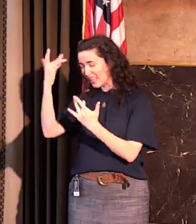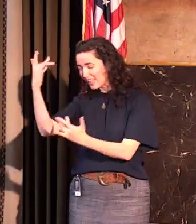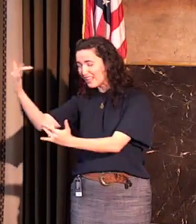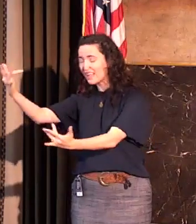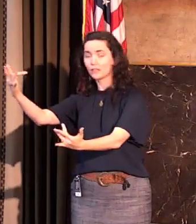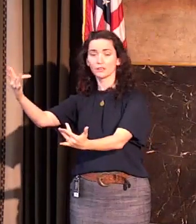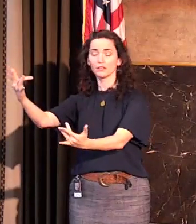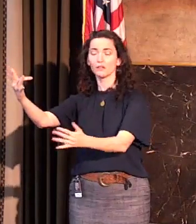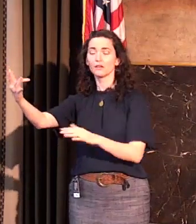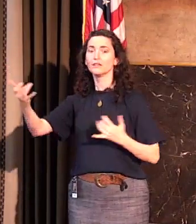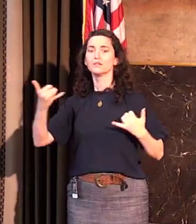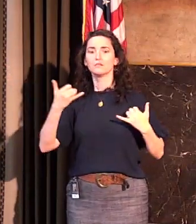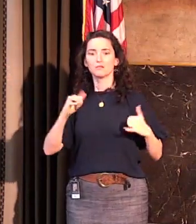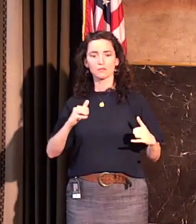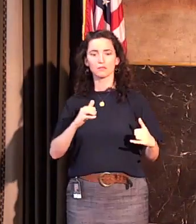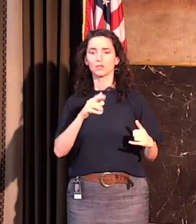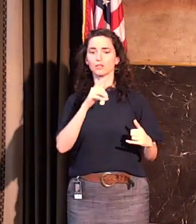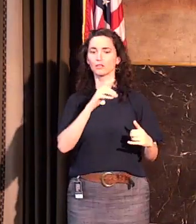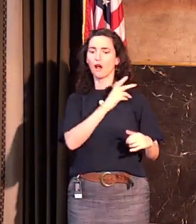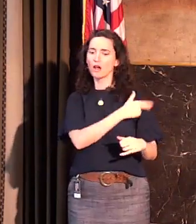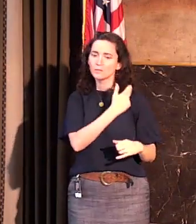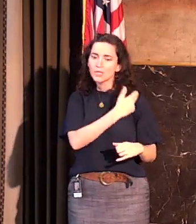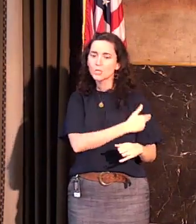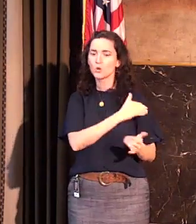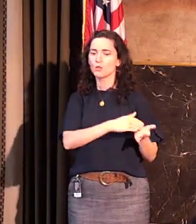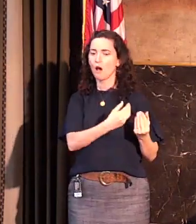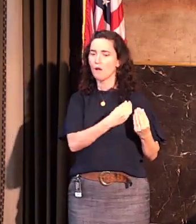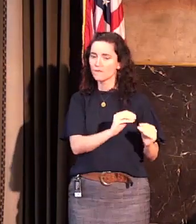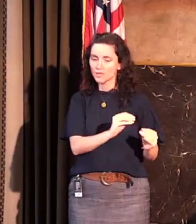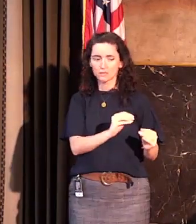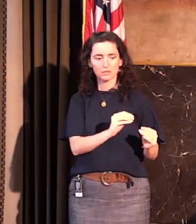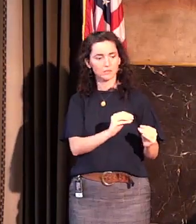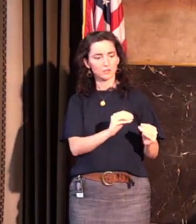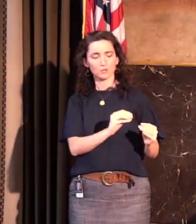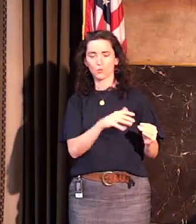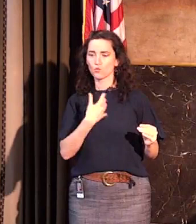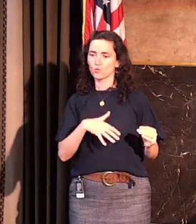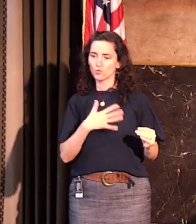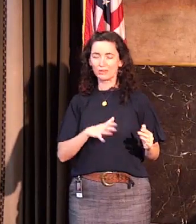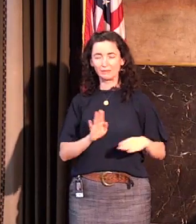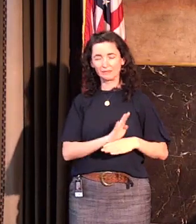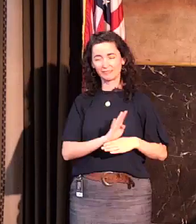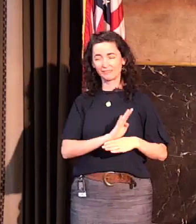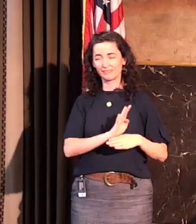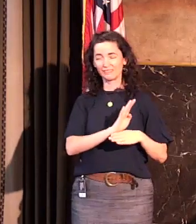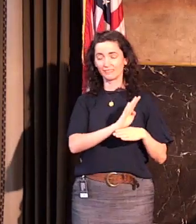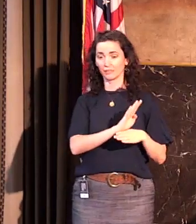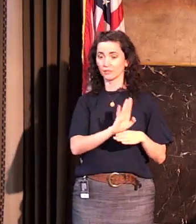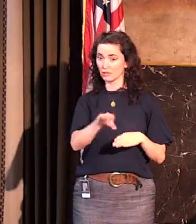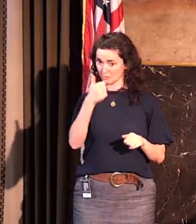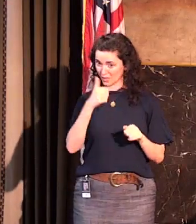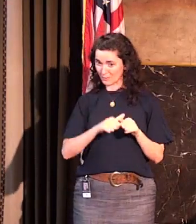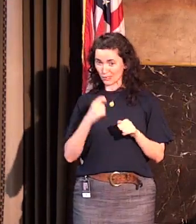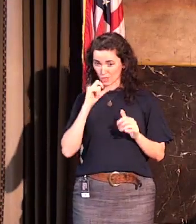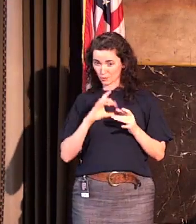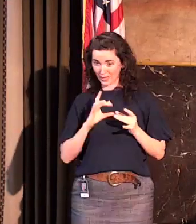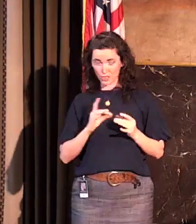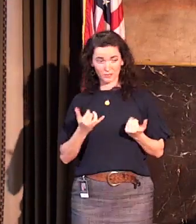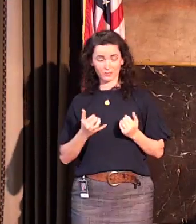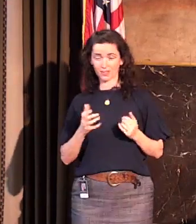demands on your healthcare delivery system. I just told you more than 1,400 individuals are hospitalized across our